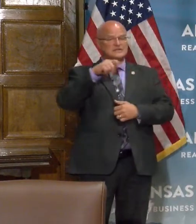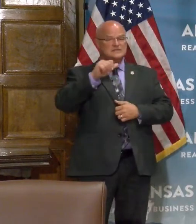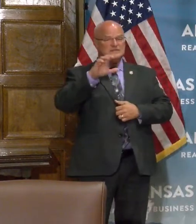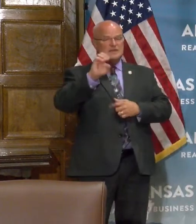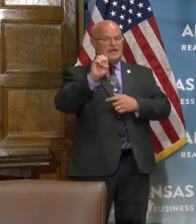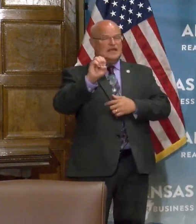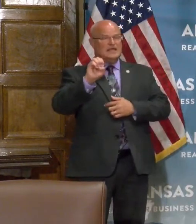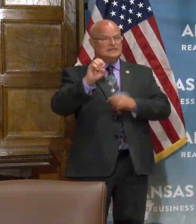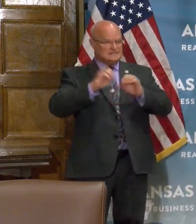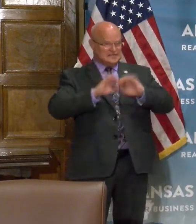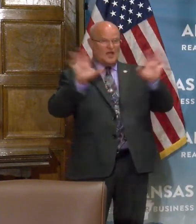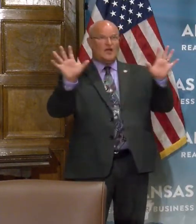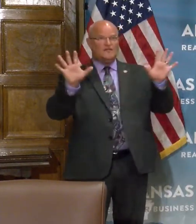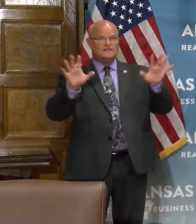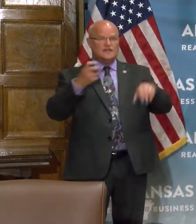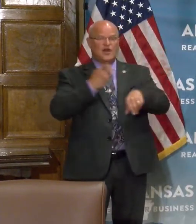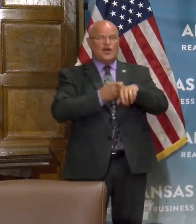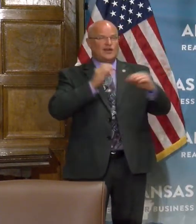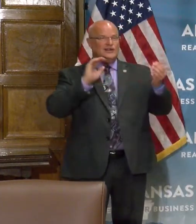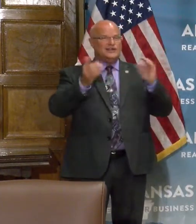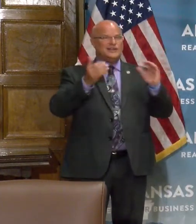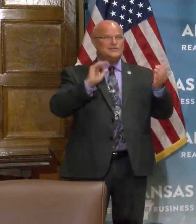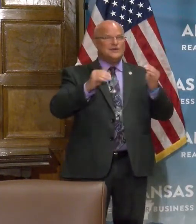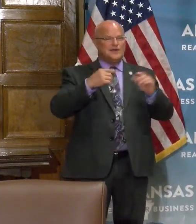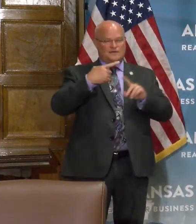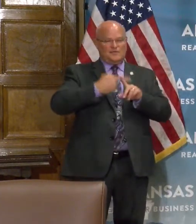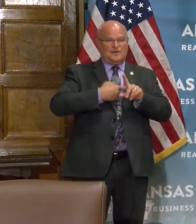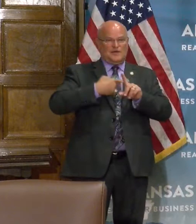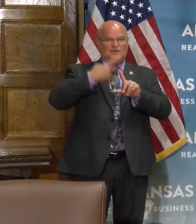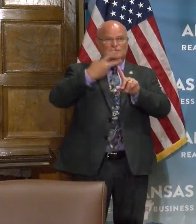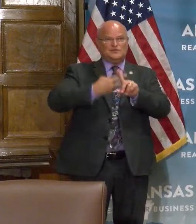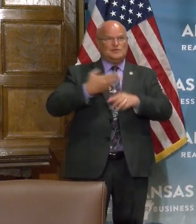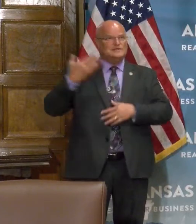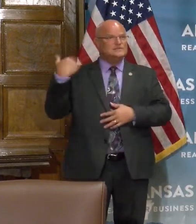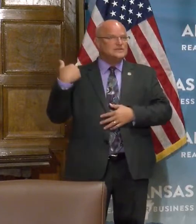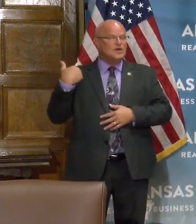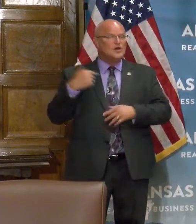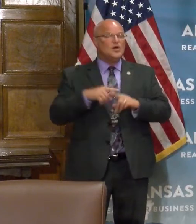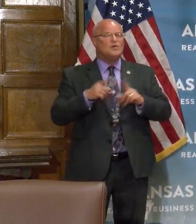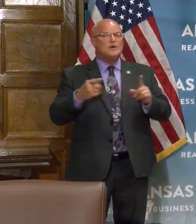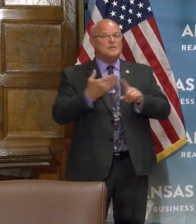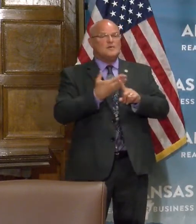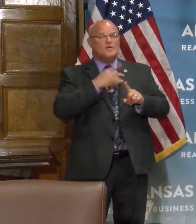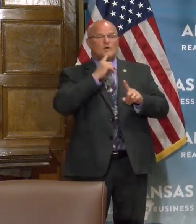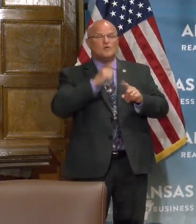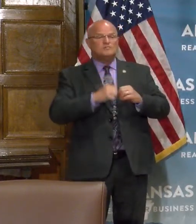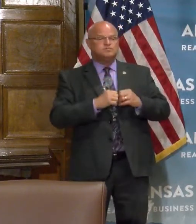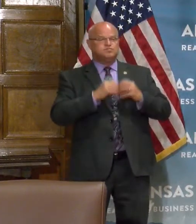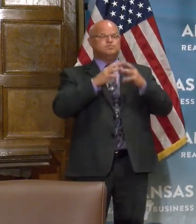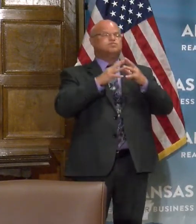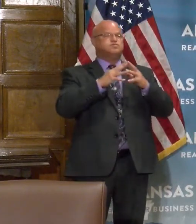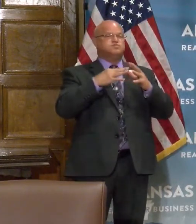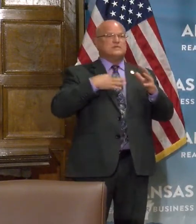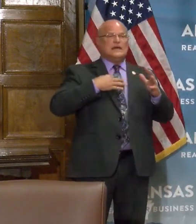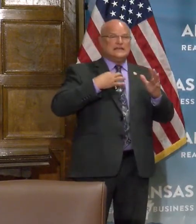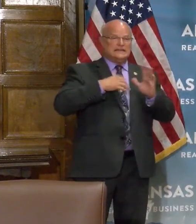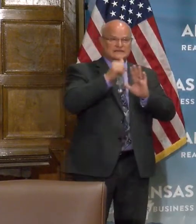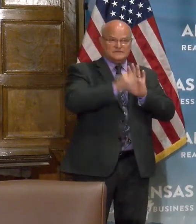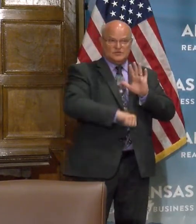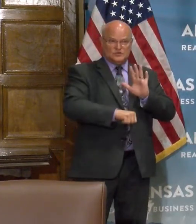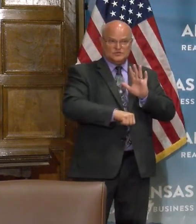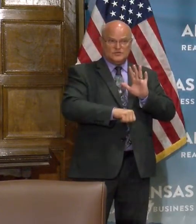space, obviously it's hard to compare for a month or 2 months ago before we re-engaged elective